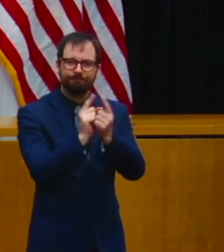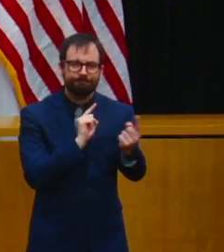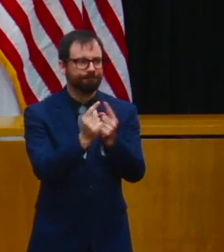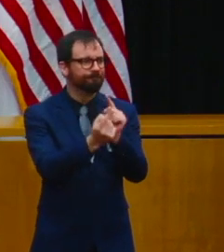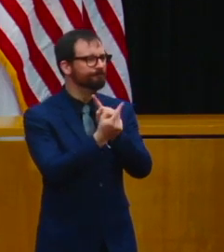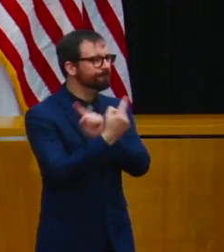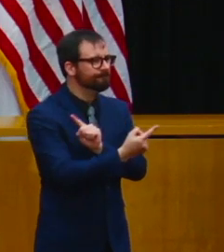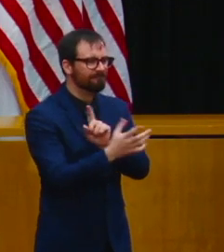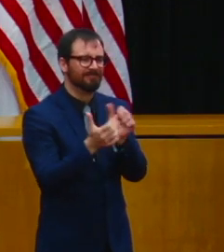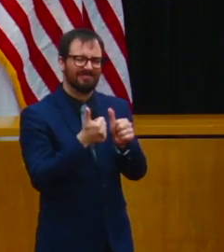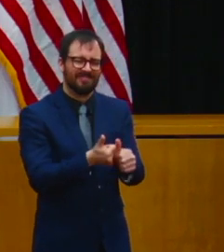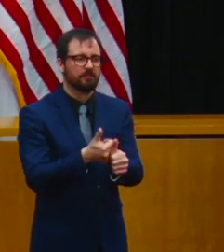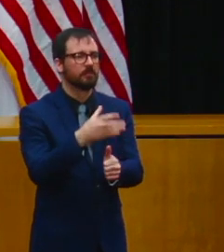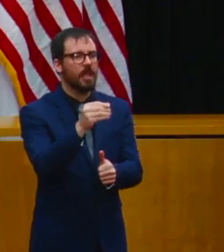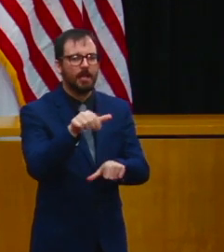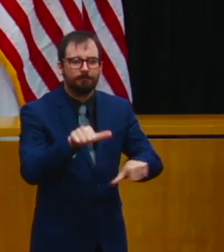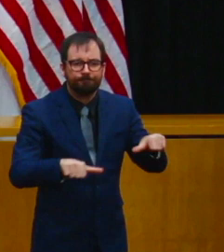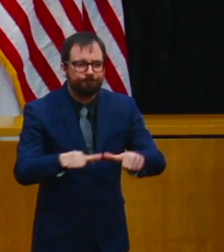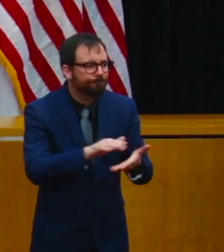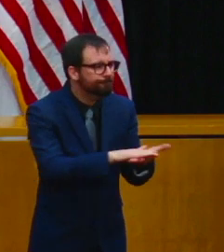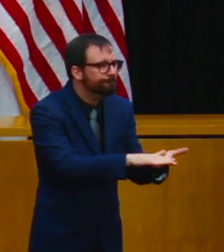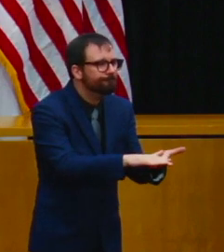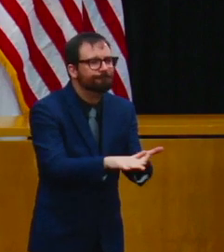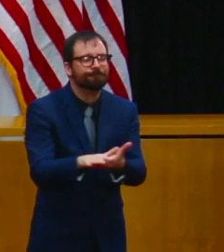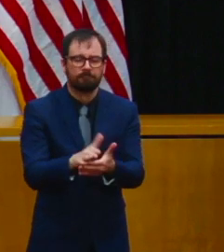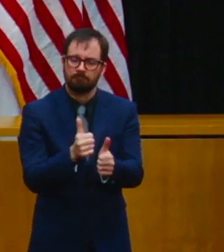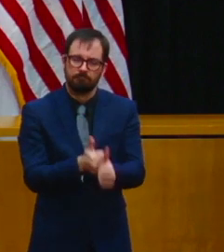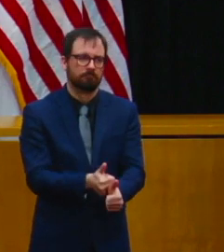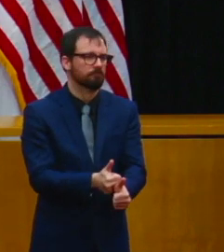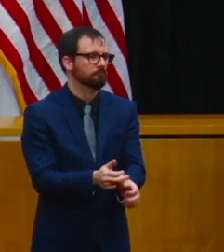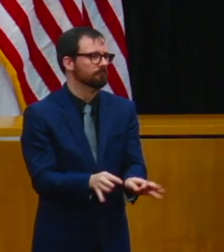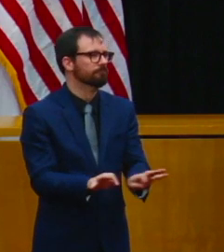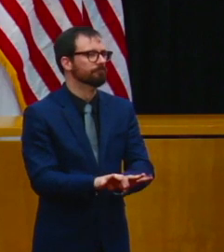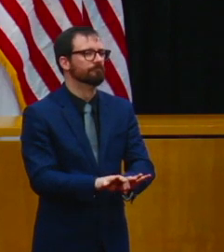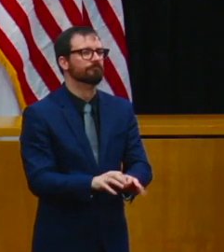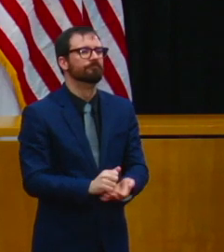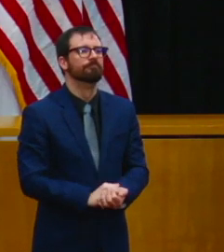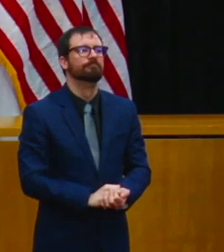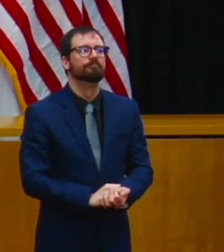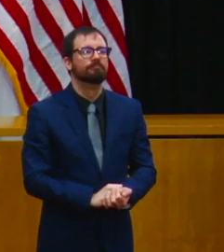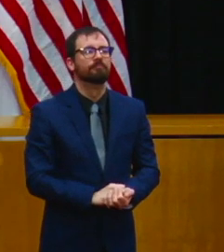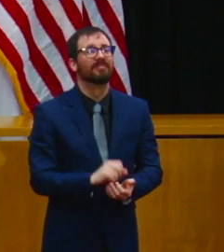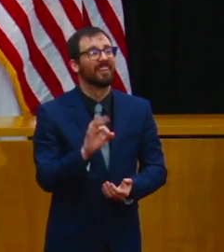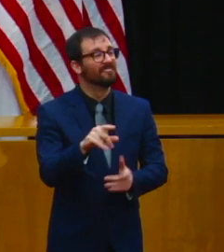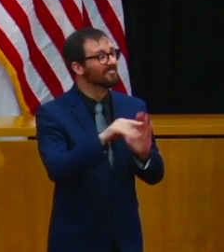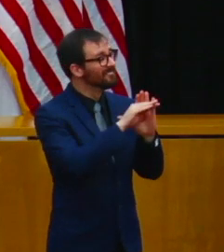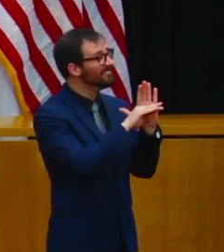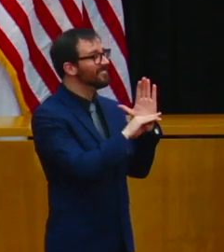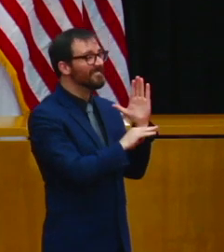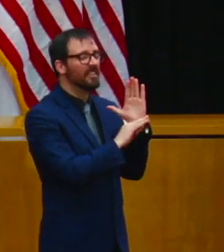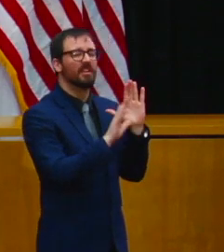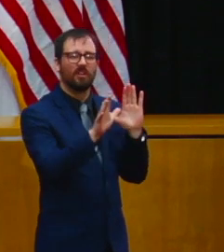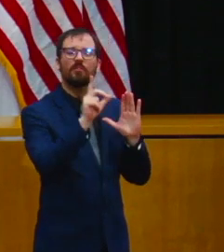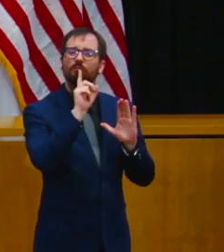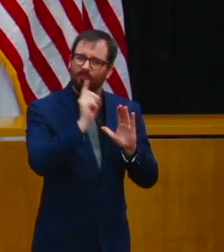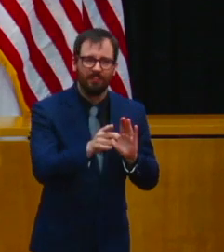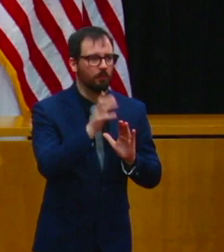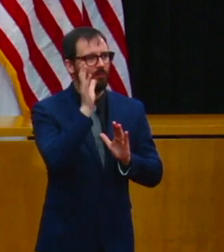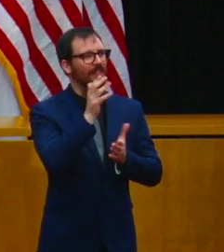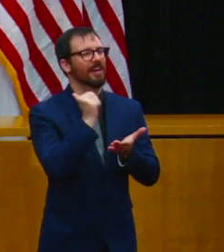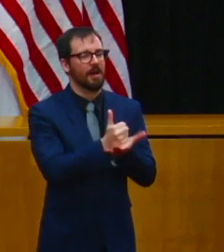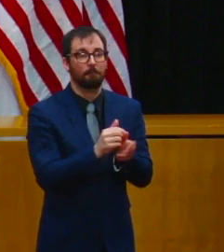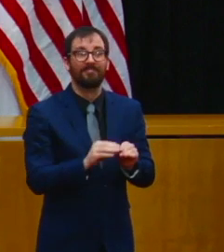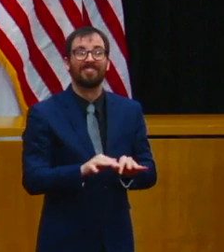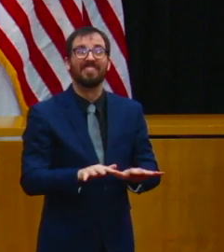all along. These strategies will have an impact in blunting the spread of the illness. We're not going to see the